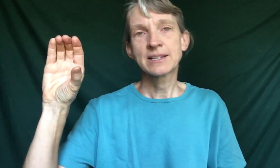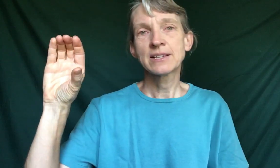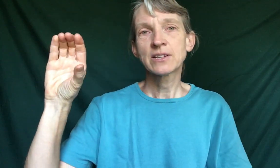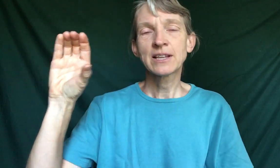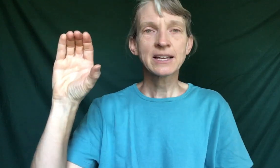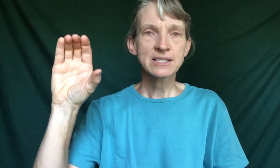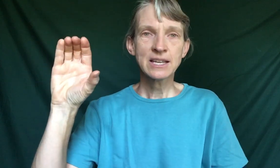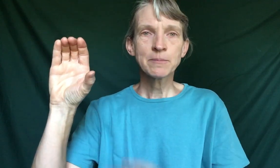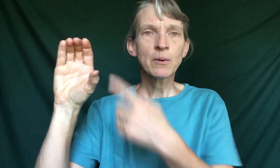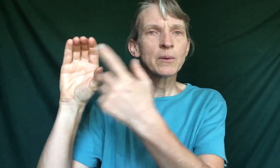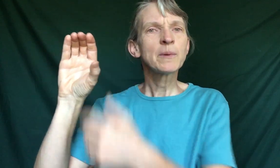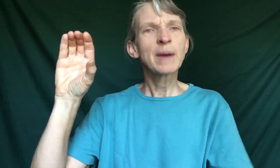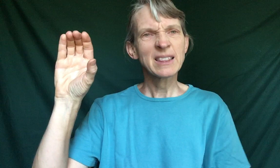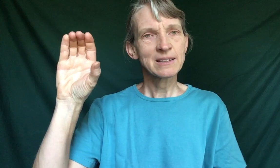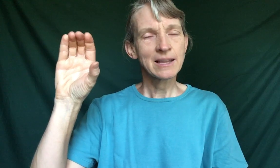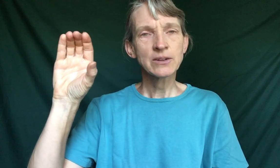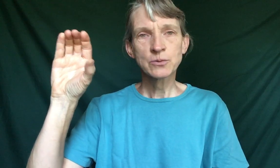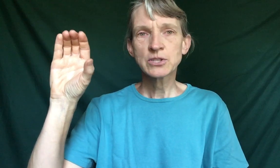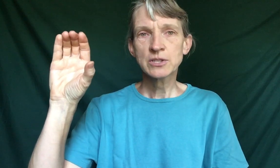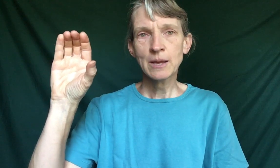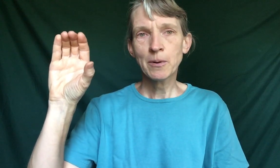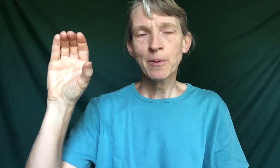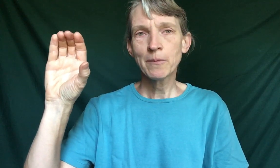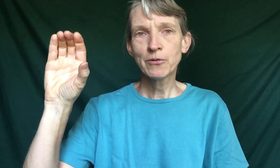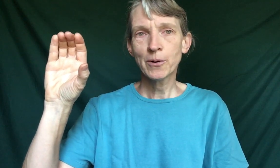does look like a C, but when we make the letters, we just keep our palm forward.